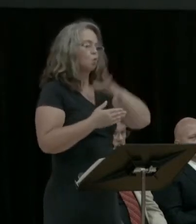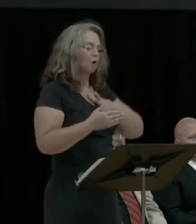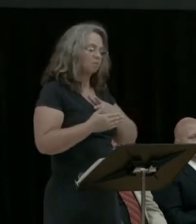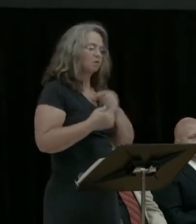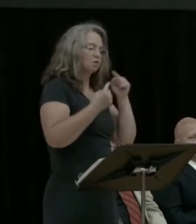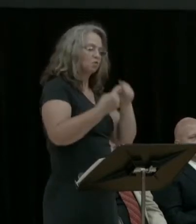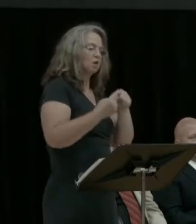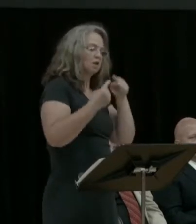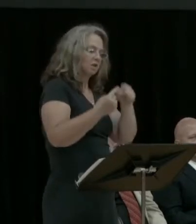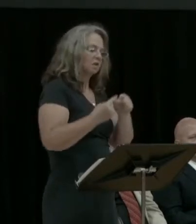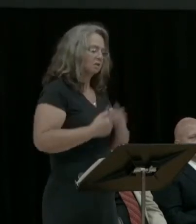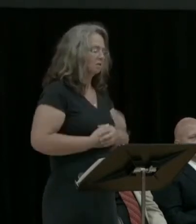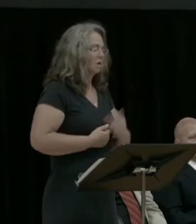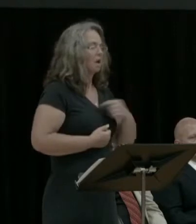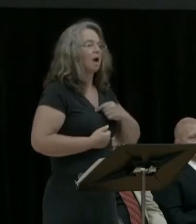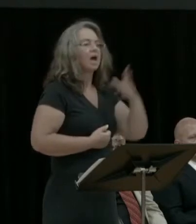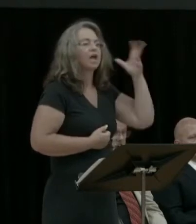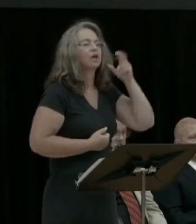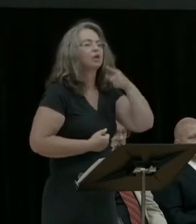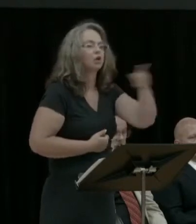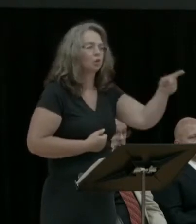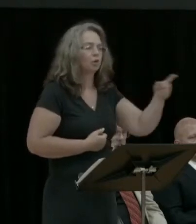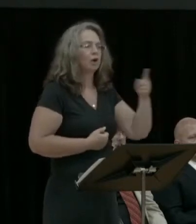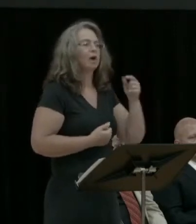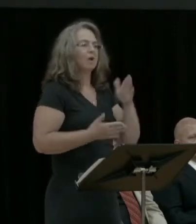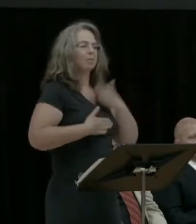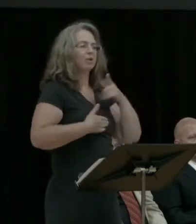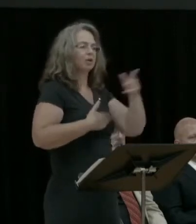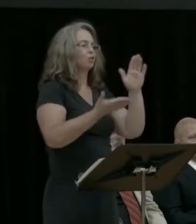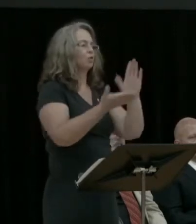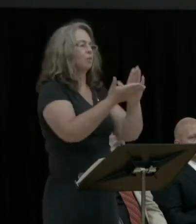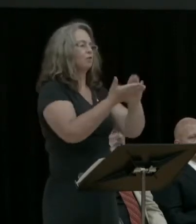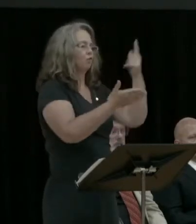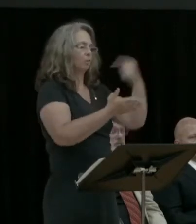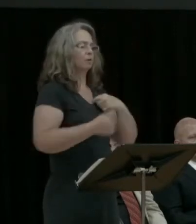you, and I'm proud of you, Paxton.